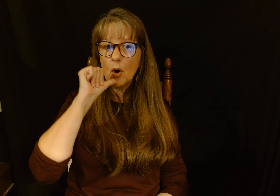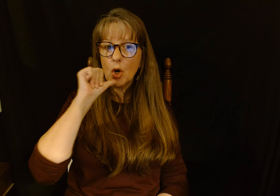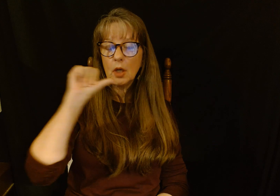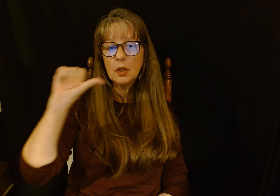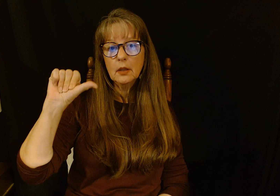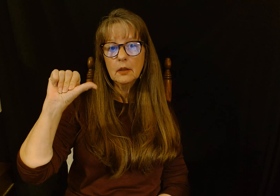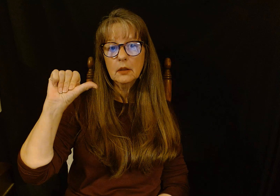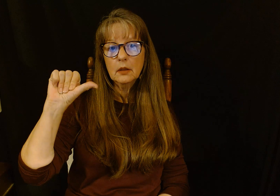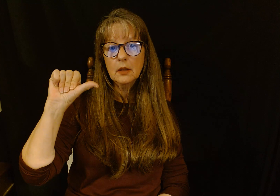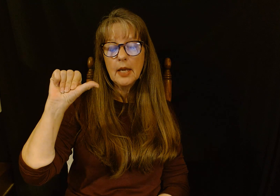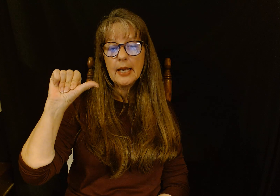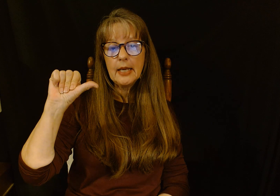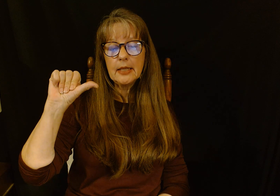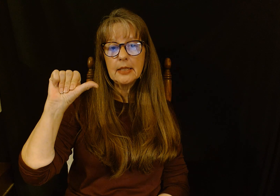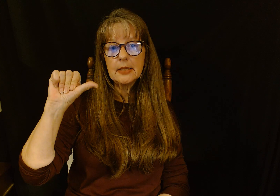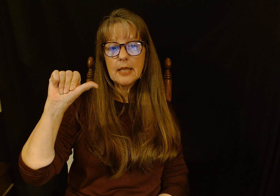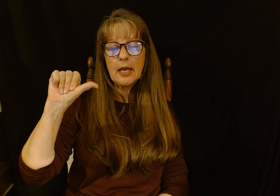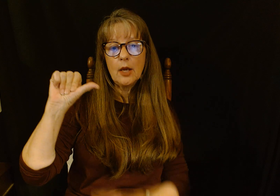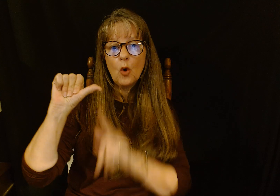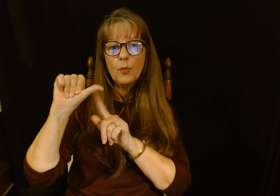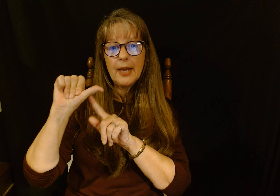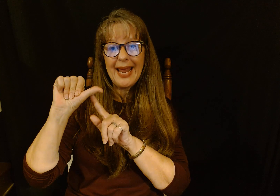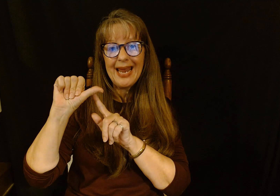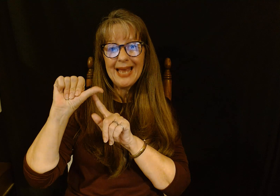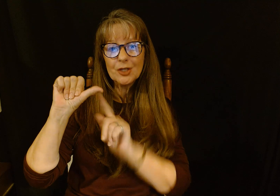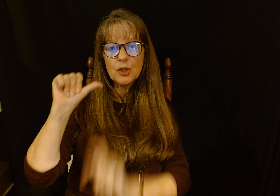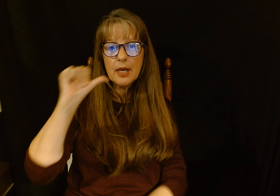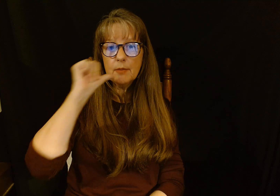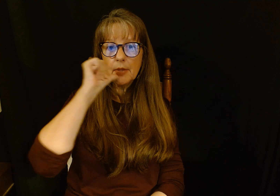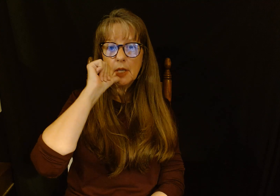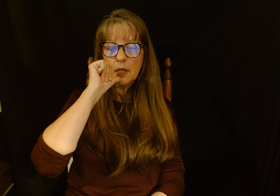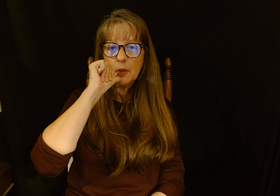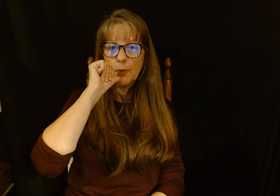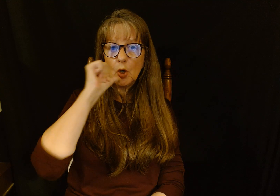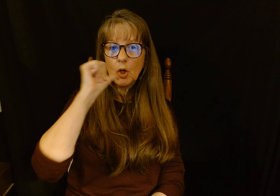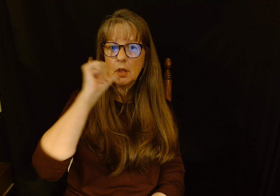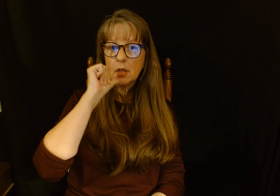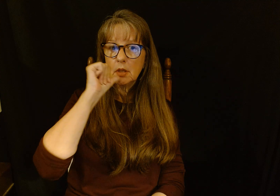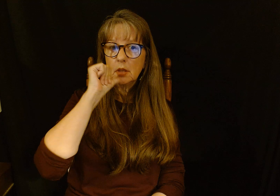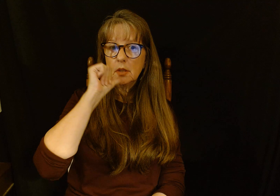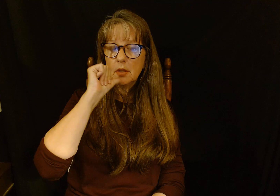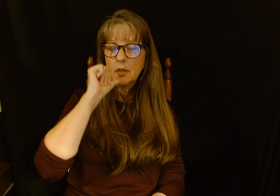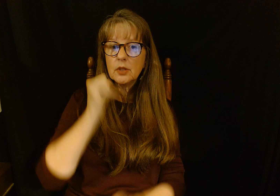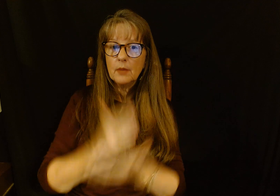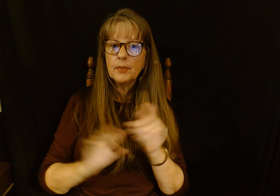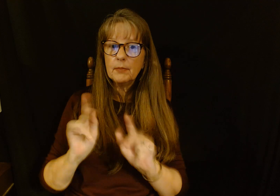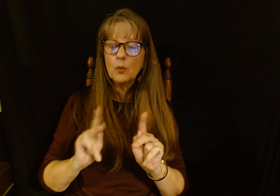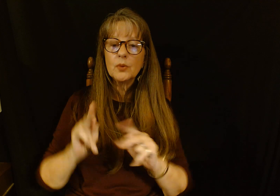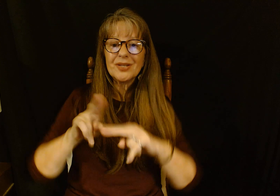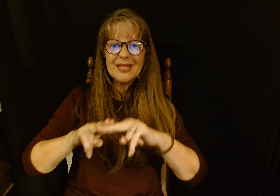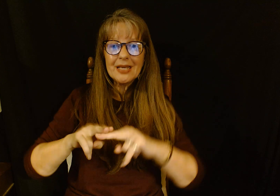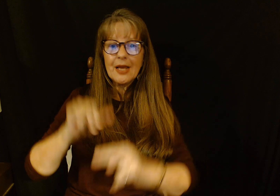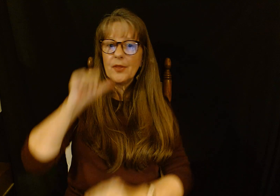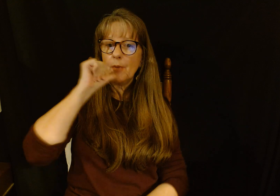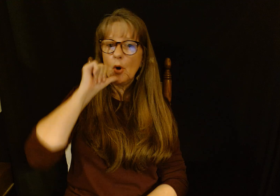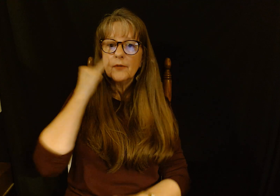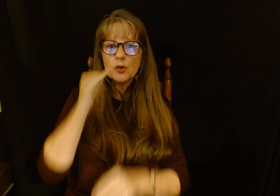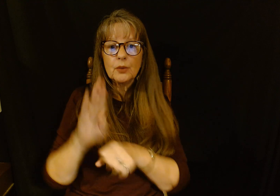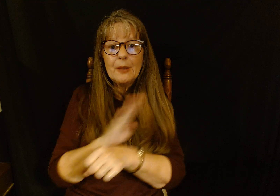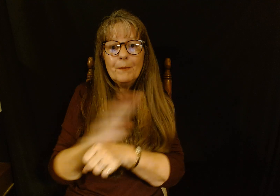bar. It is an open A hand shape, the bar. Some people will sit at the bar if it's really